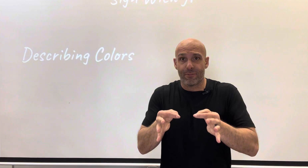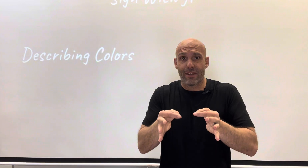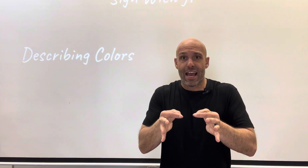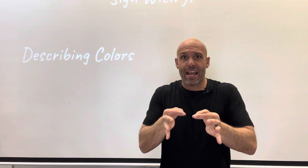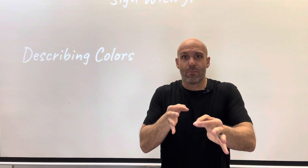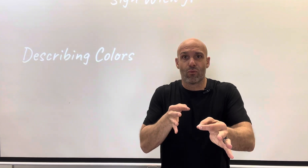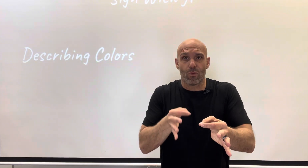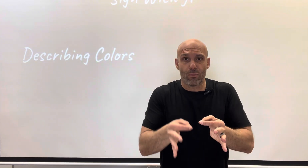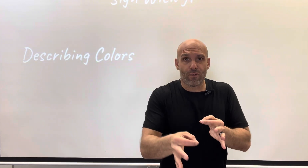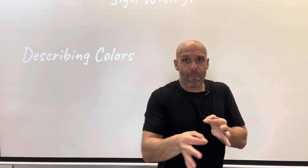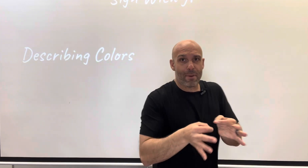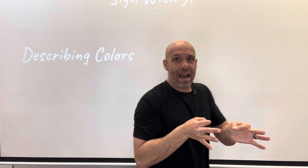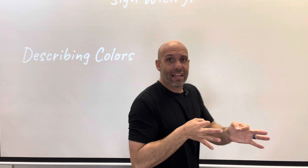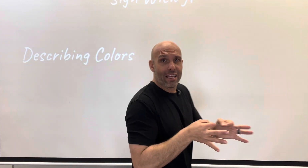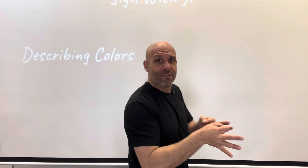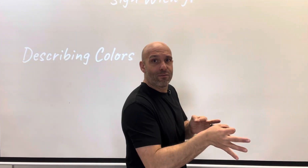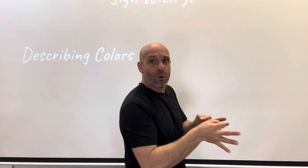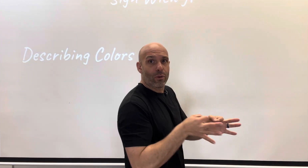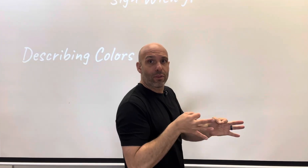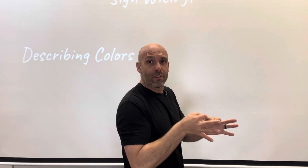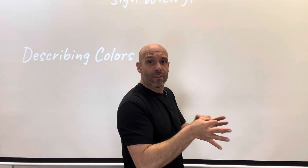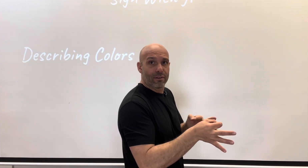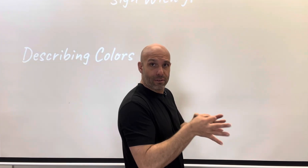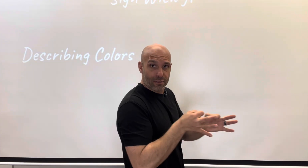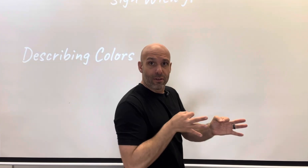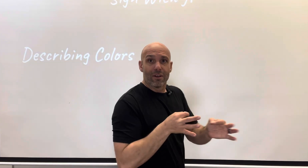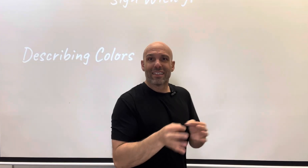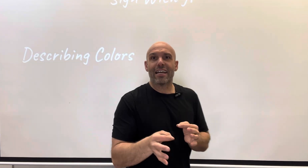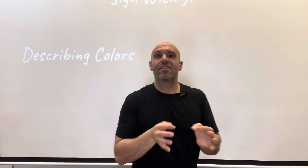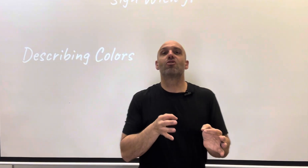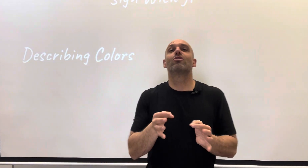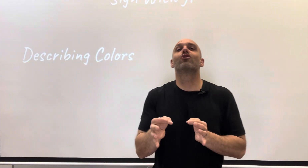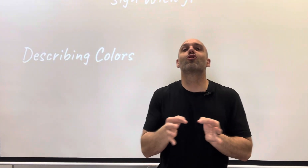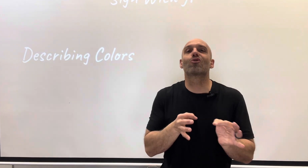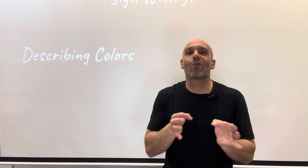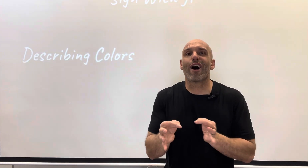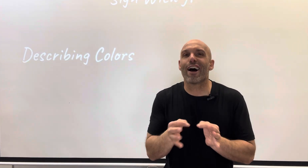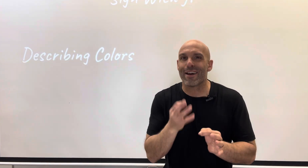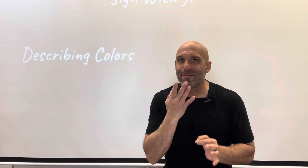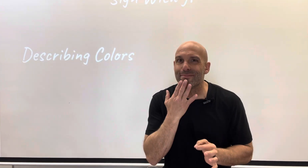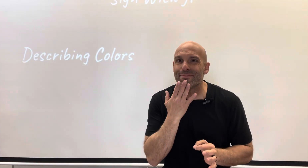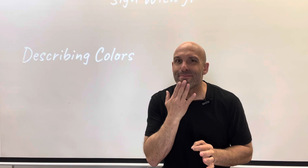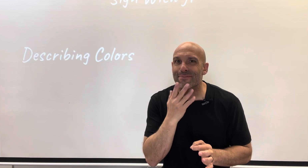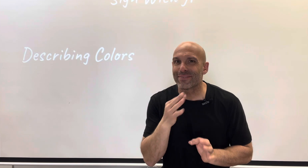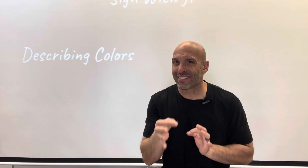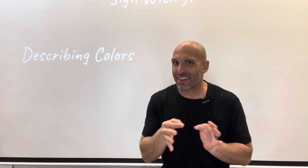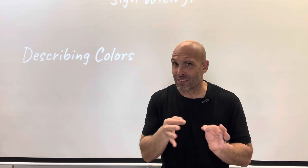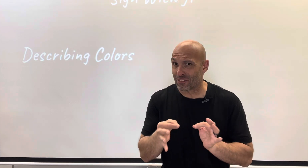flat and move them back and forth. That's to describe colors.